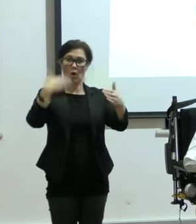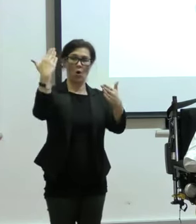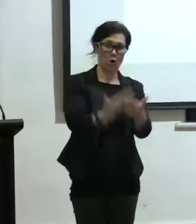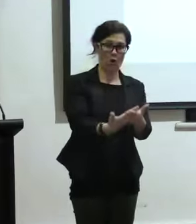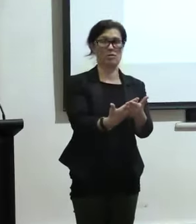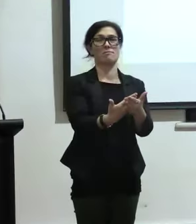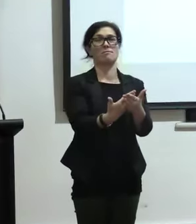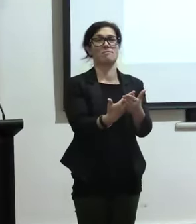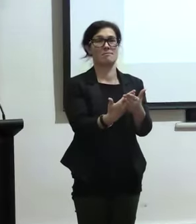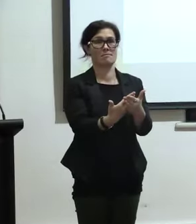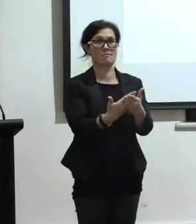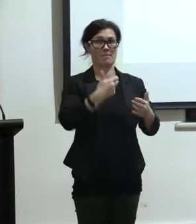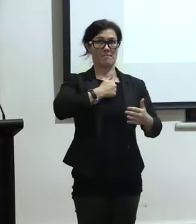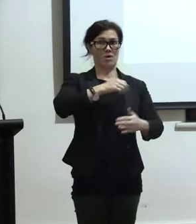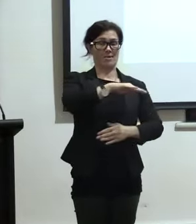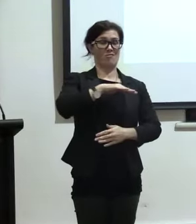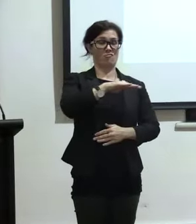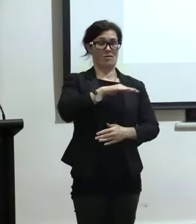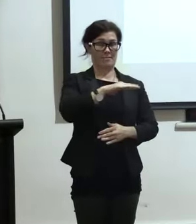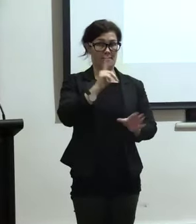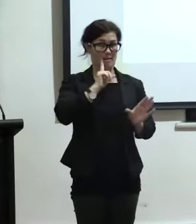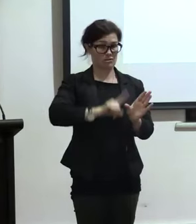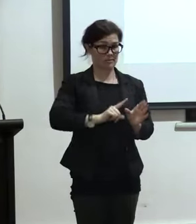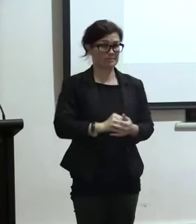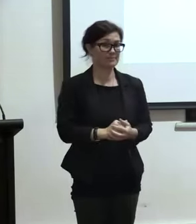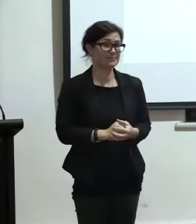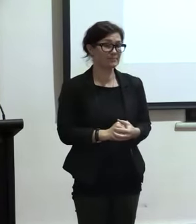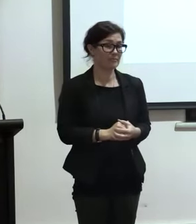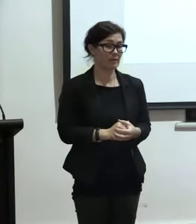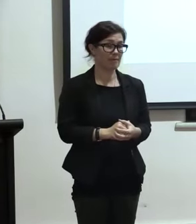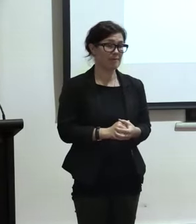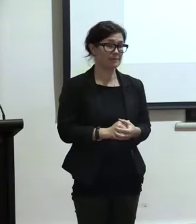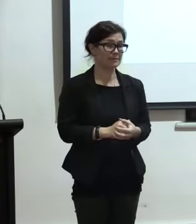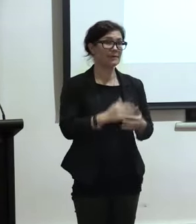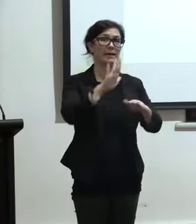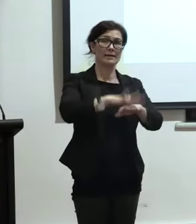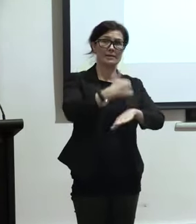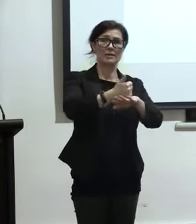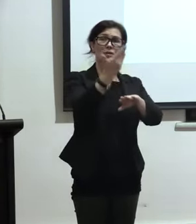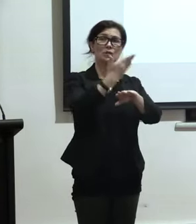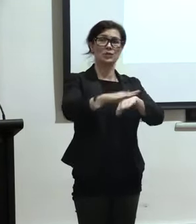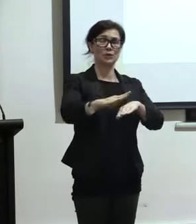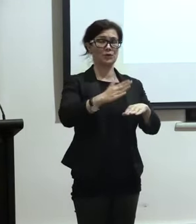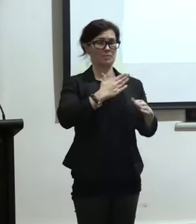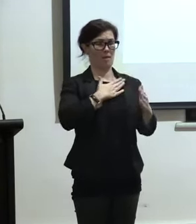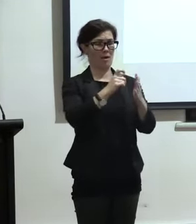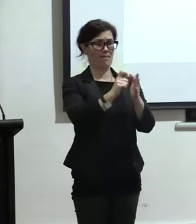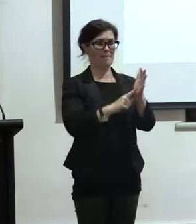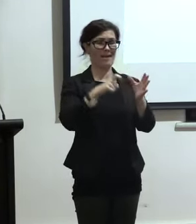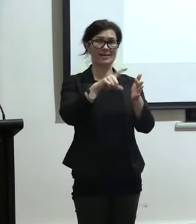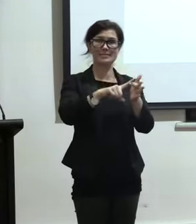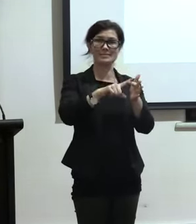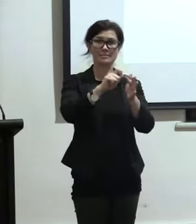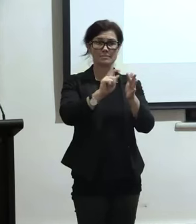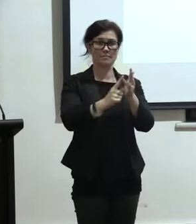the full rollout began, and they also implemented a new portal. So the My Place portal was introduced, then it replaced